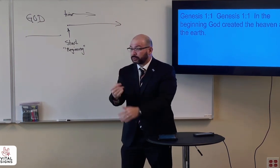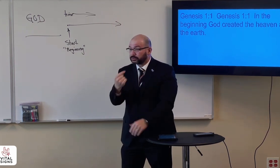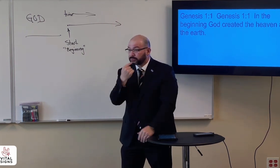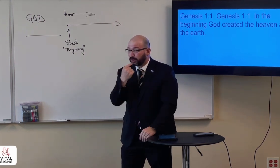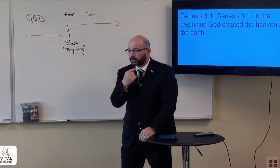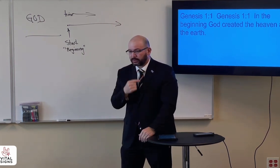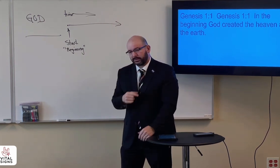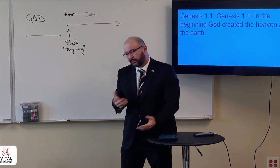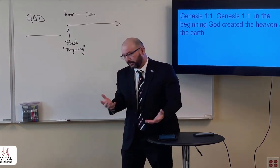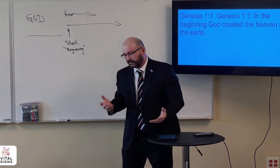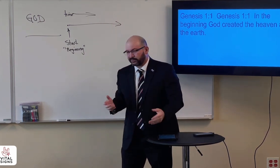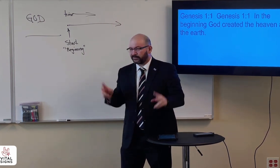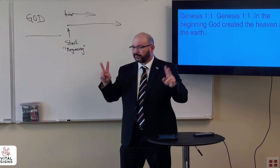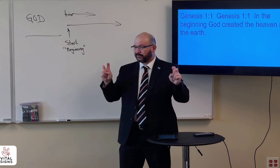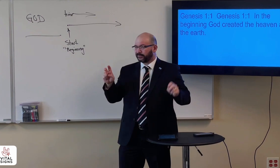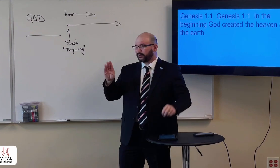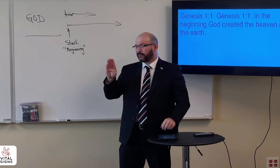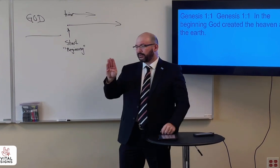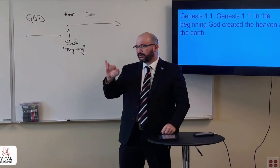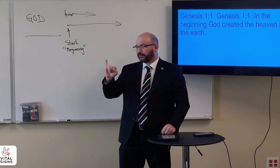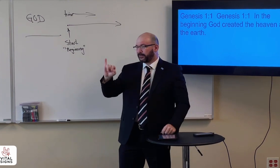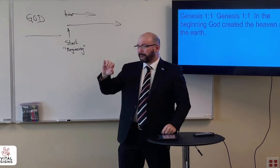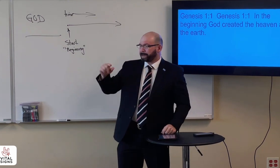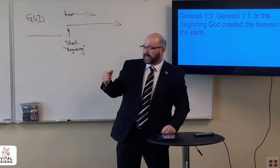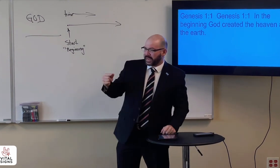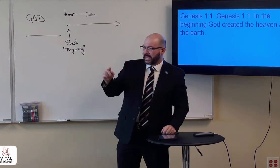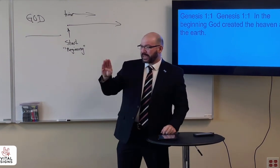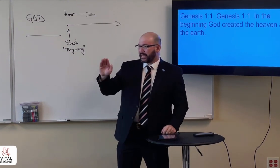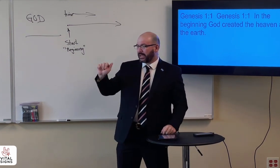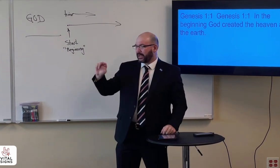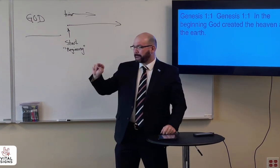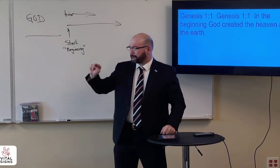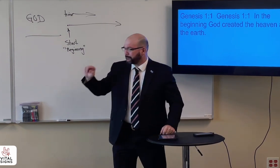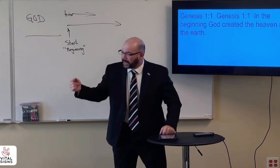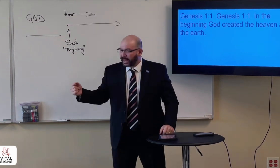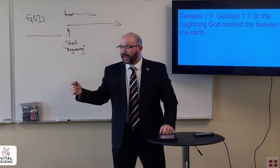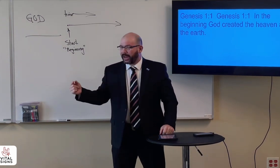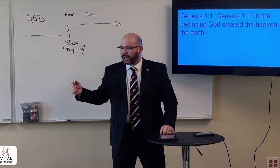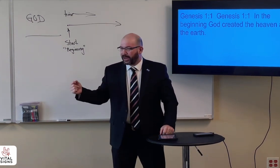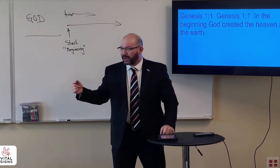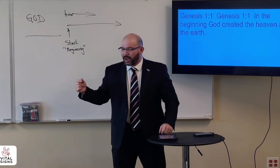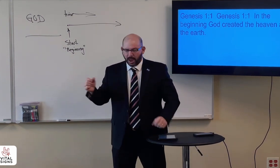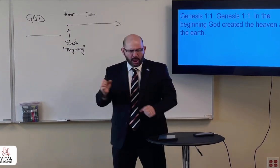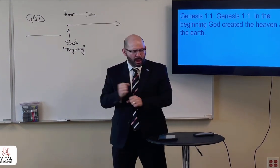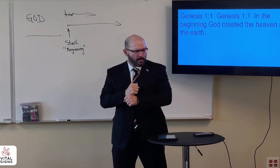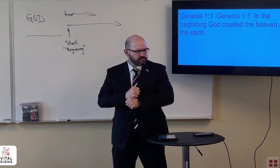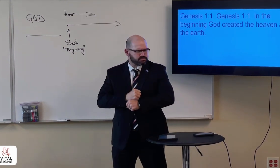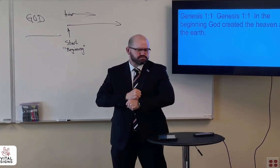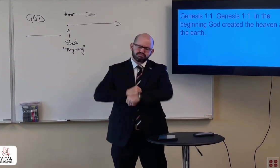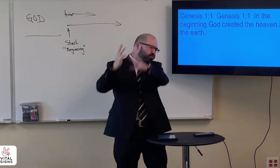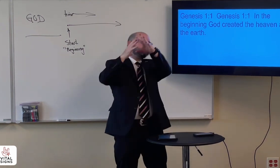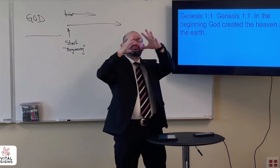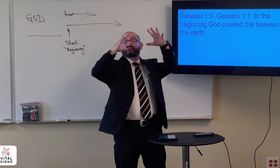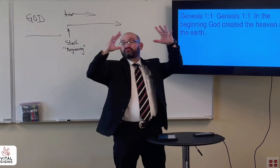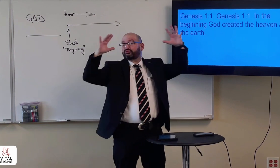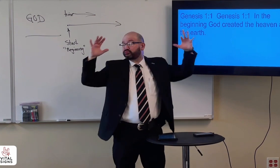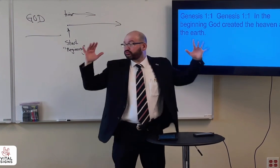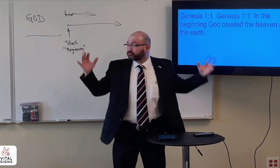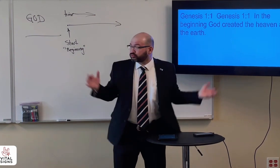The school says there's a big bang. You know, all of a sudden, things